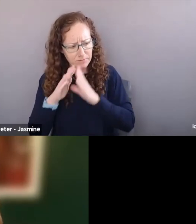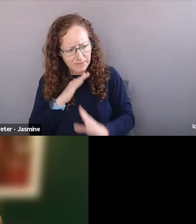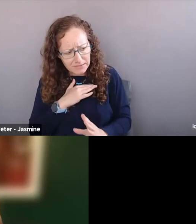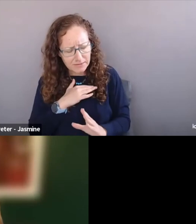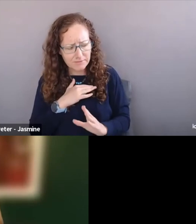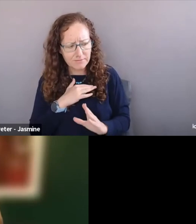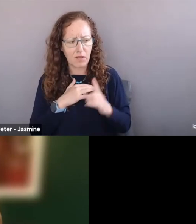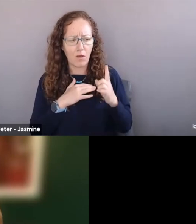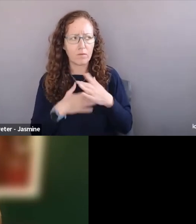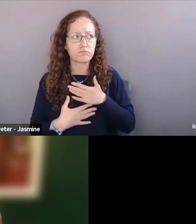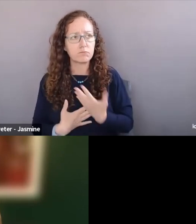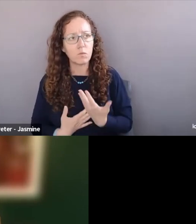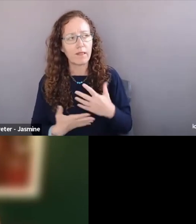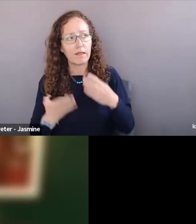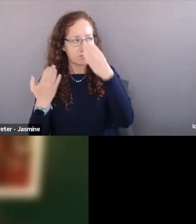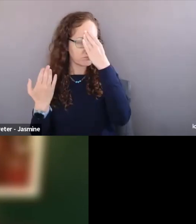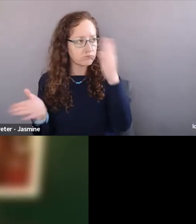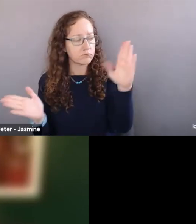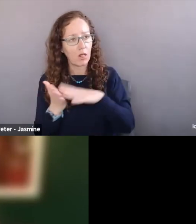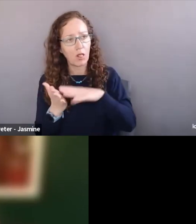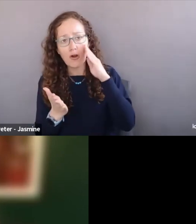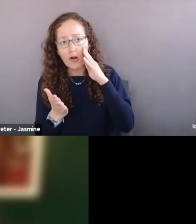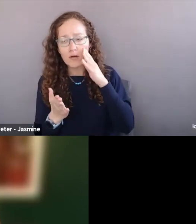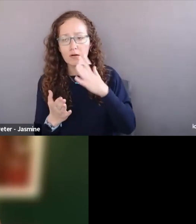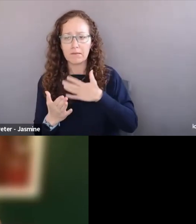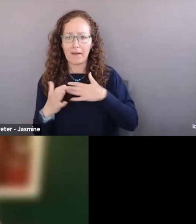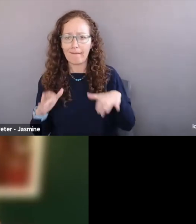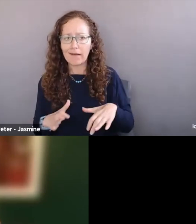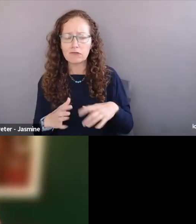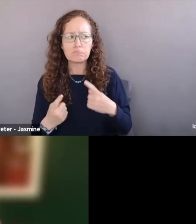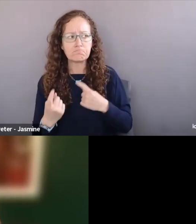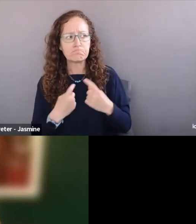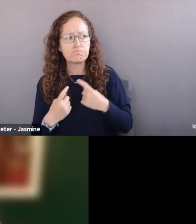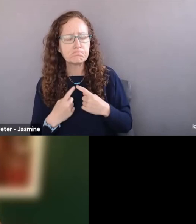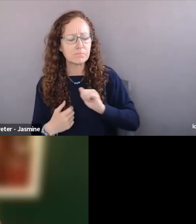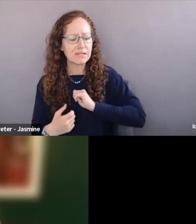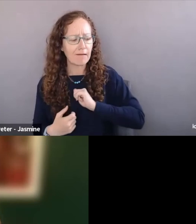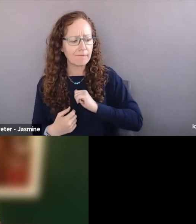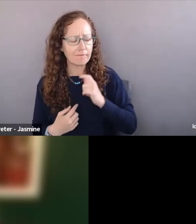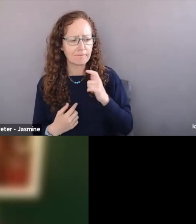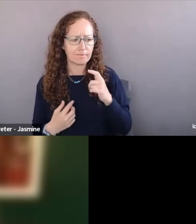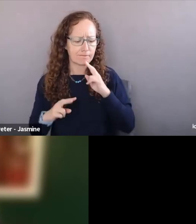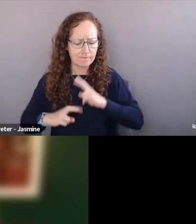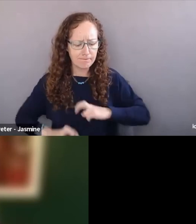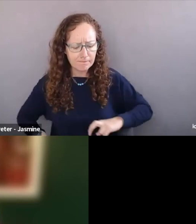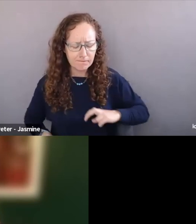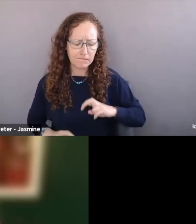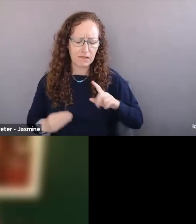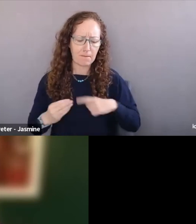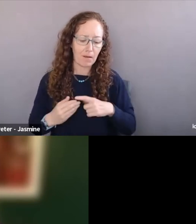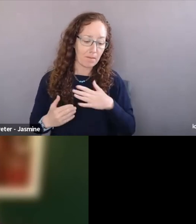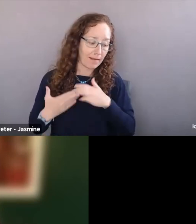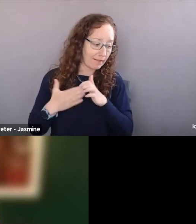of question one's own actions and about, how we lead and how